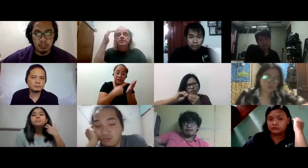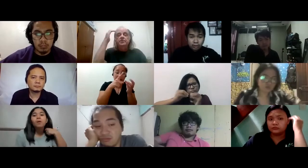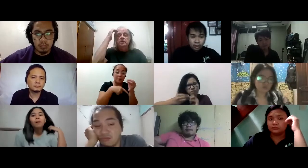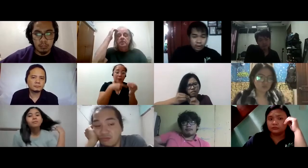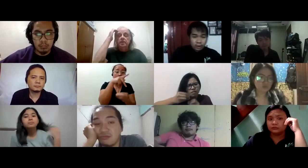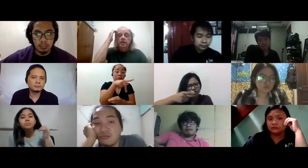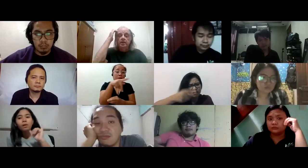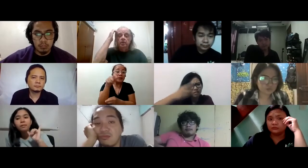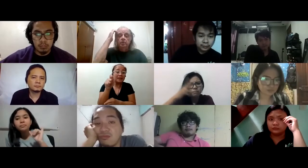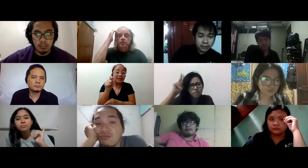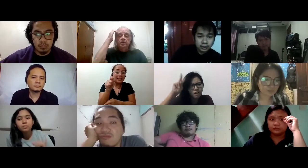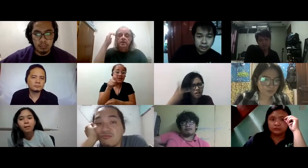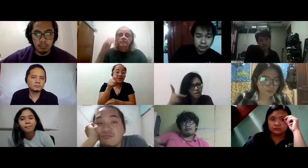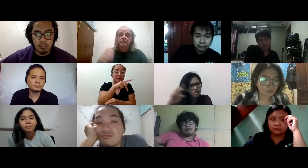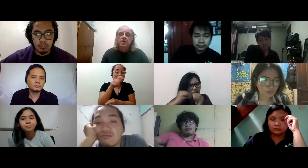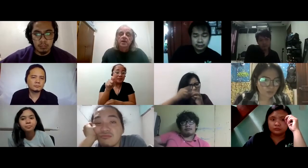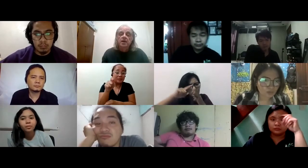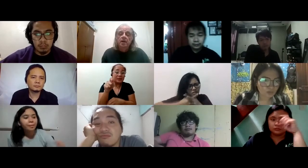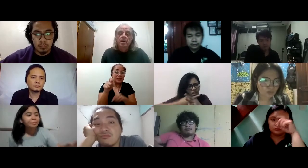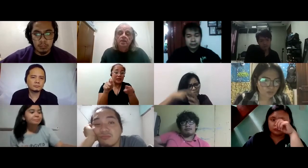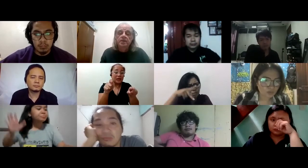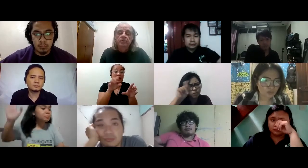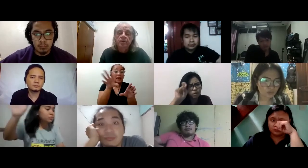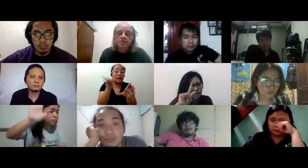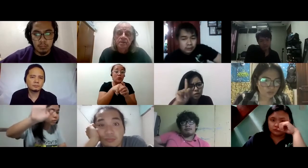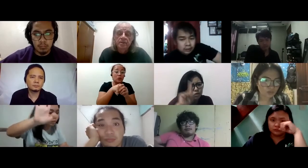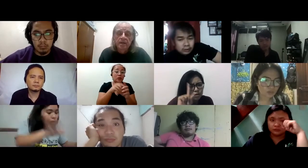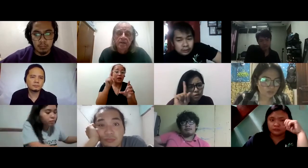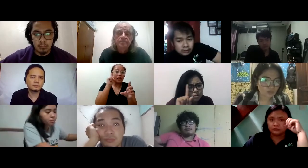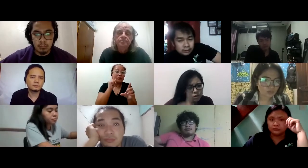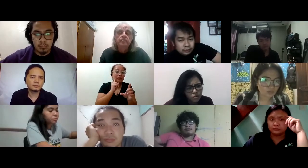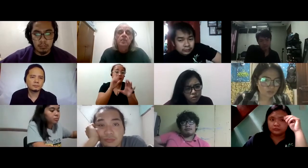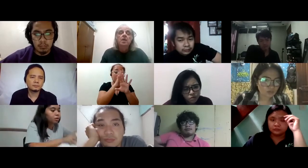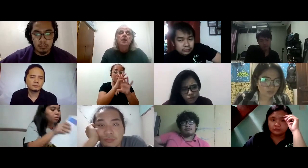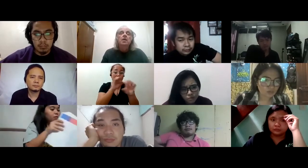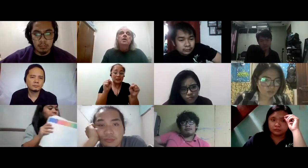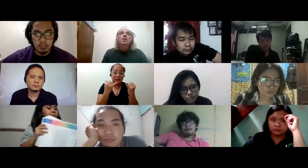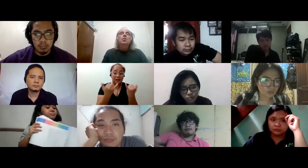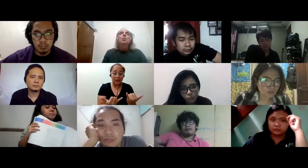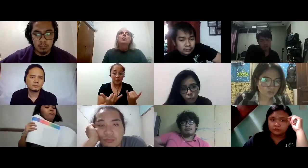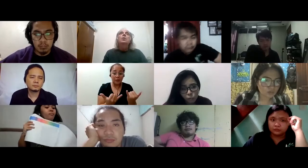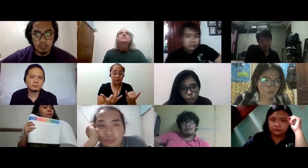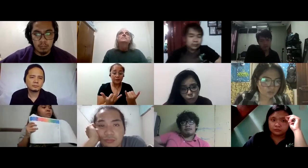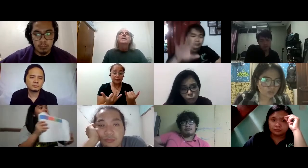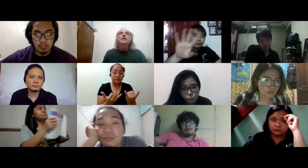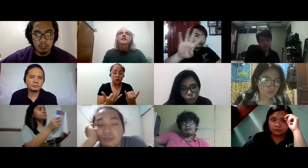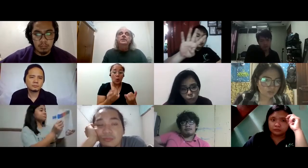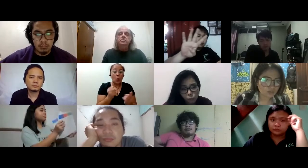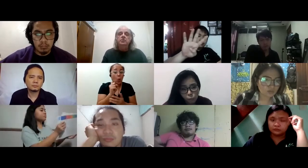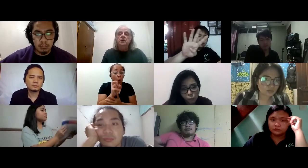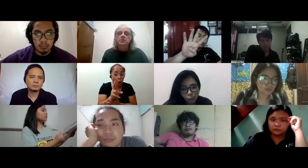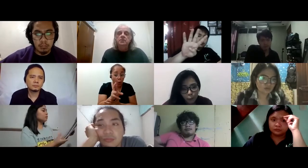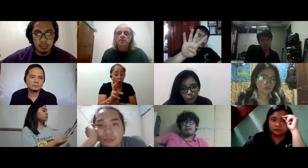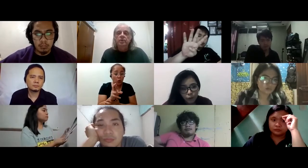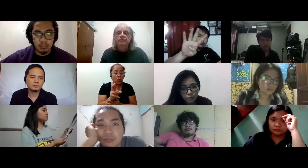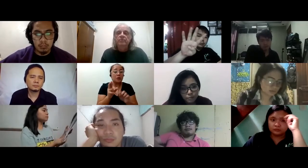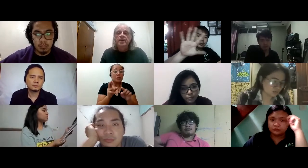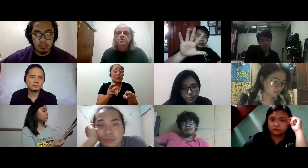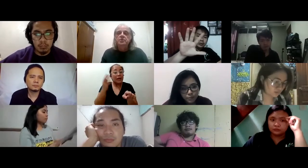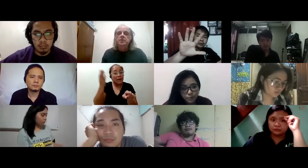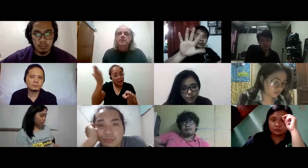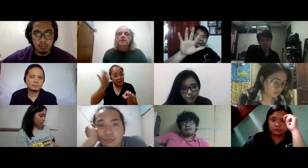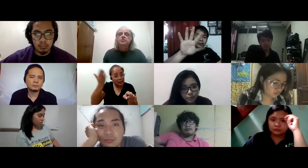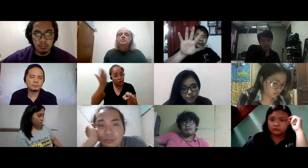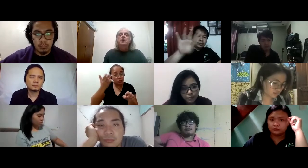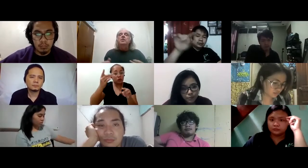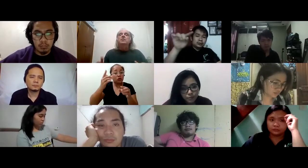up until and including deaf president now. Or I lecture on some new